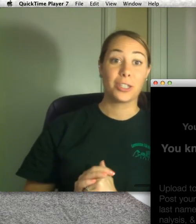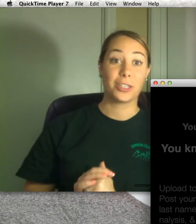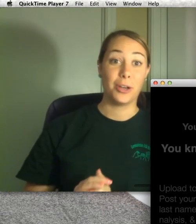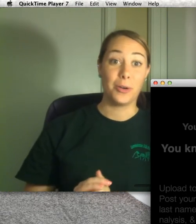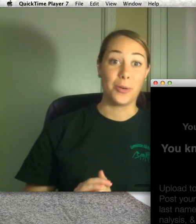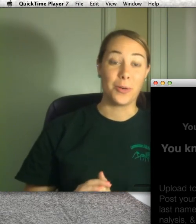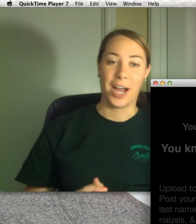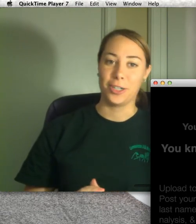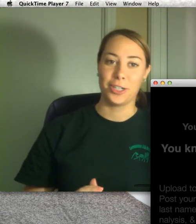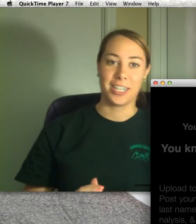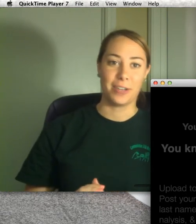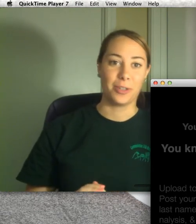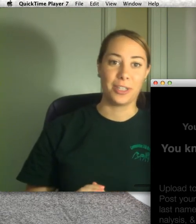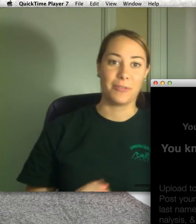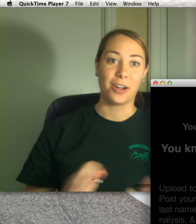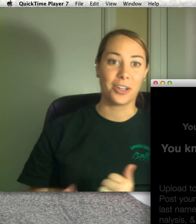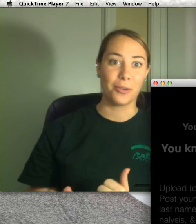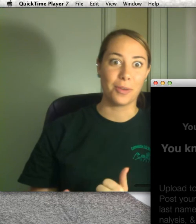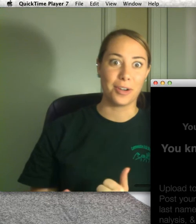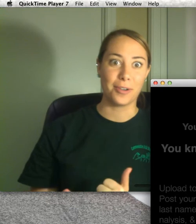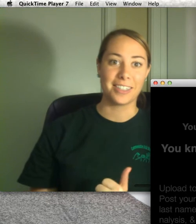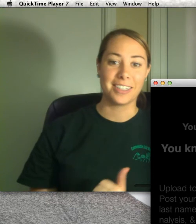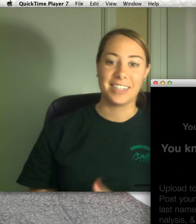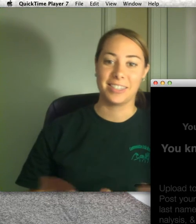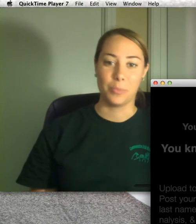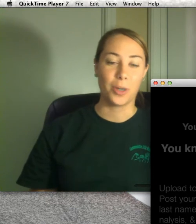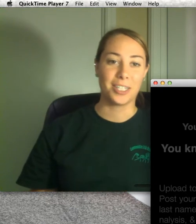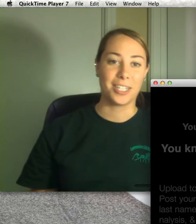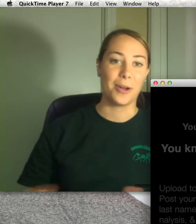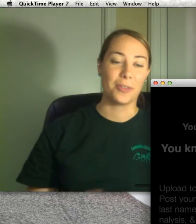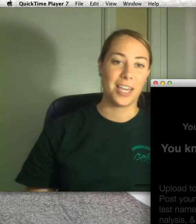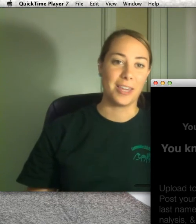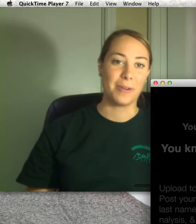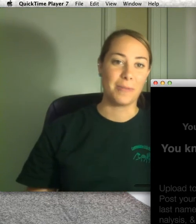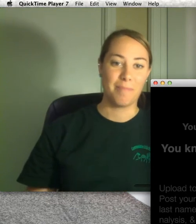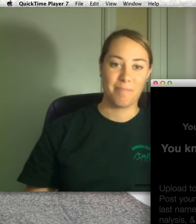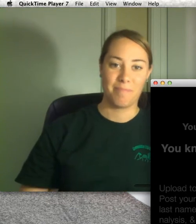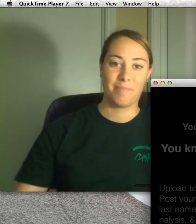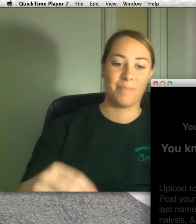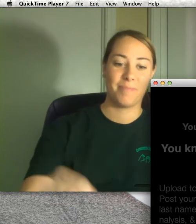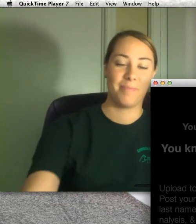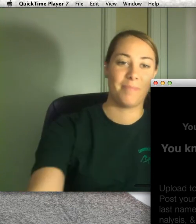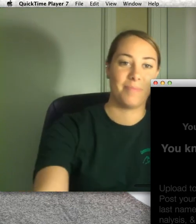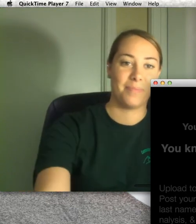So, hydrogen can really rock your world. It's important to know. Thank you.